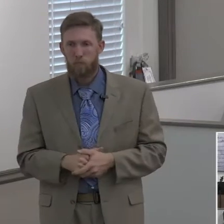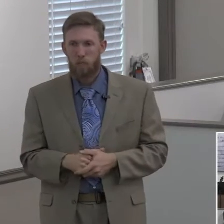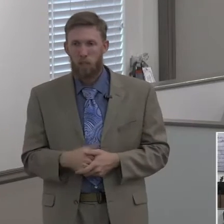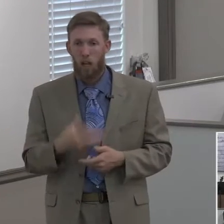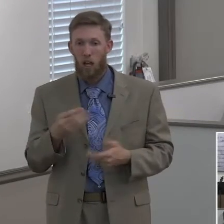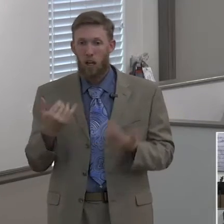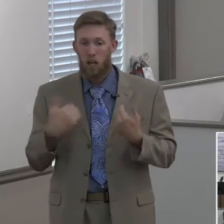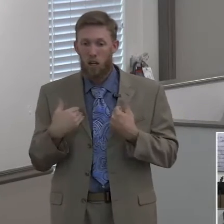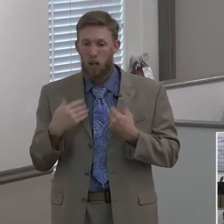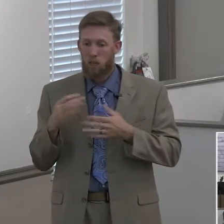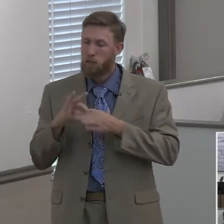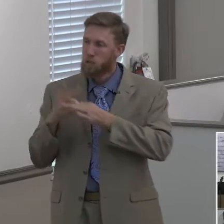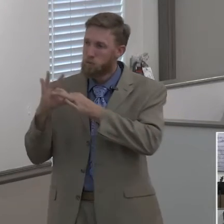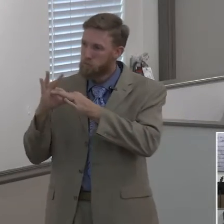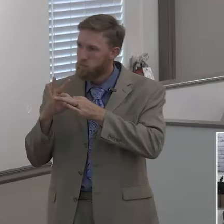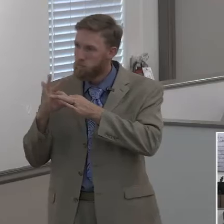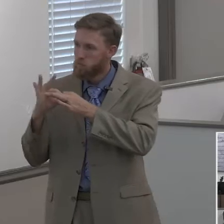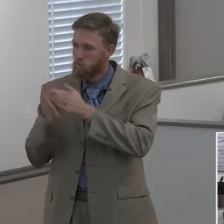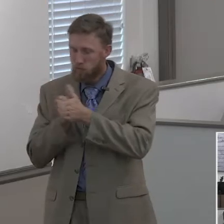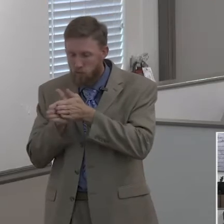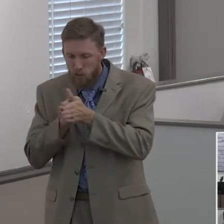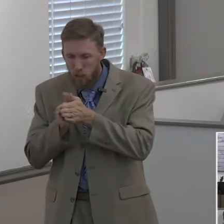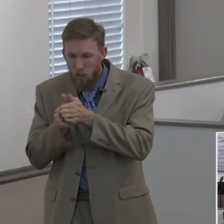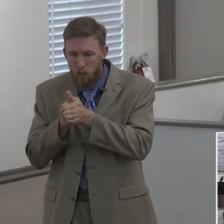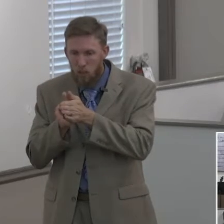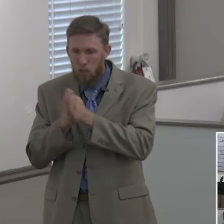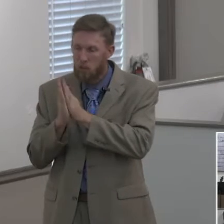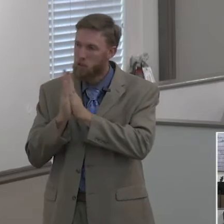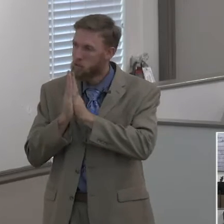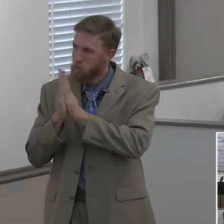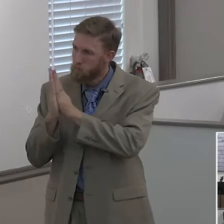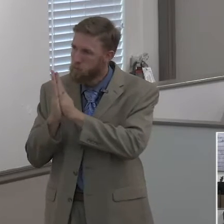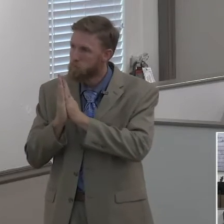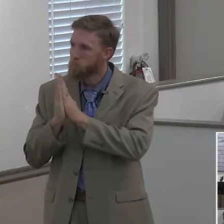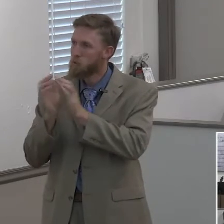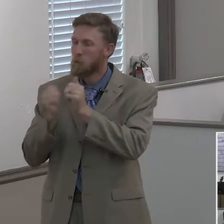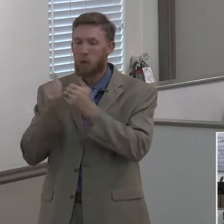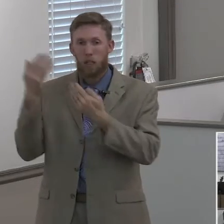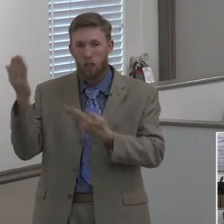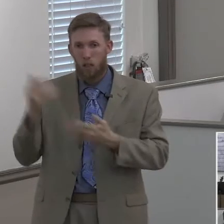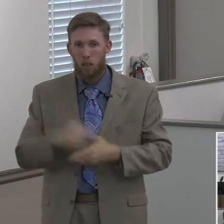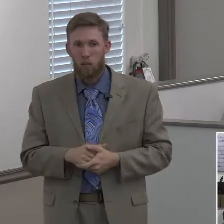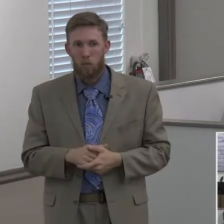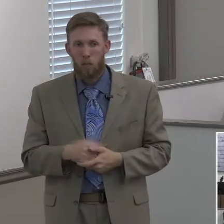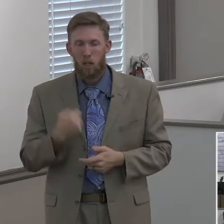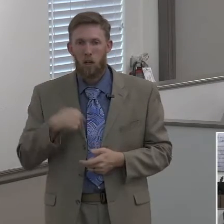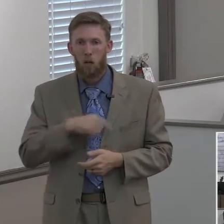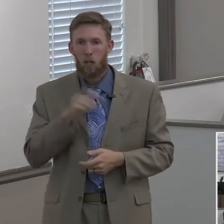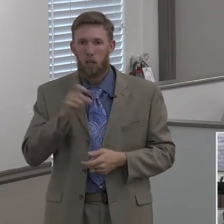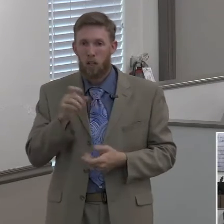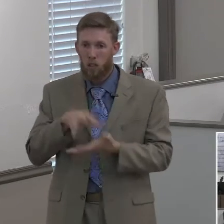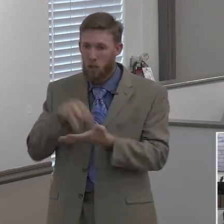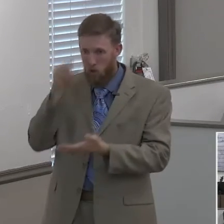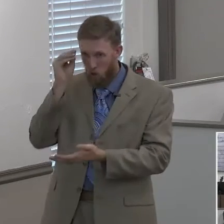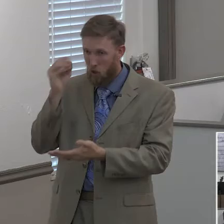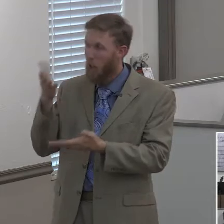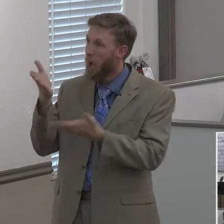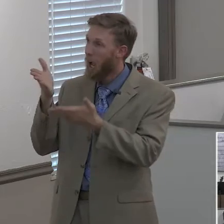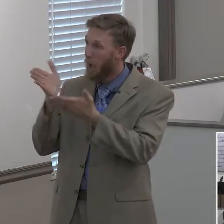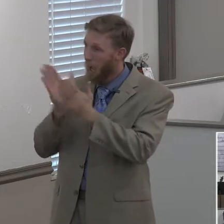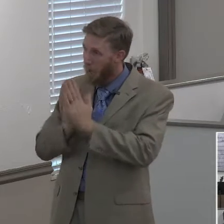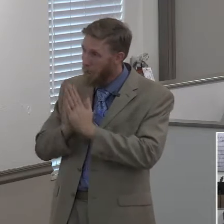to have a real, intimate, personal, and passionate relationship with Him. And we need to learn to ask God